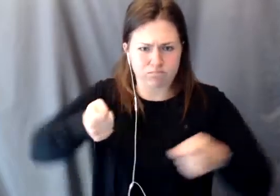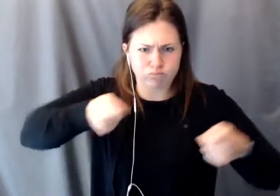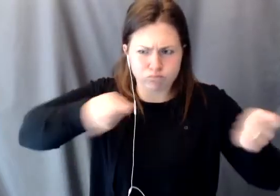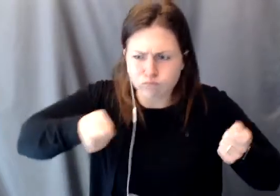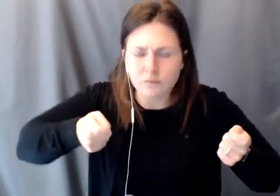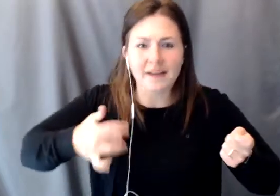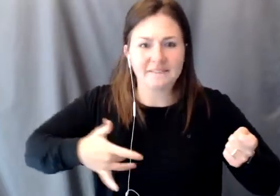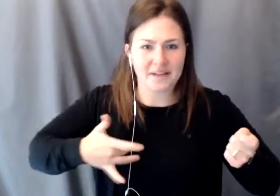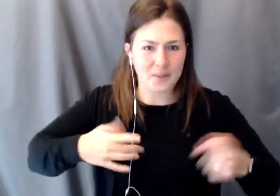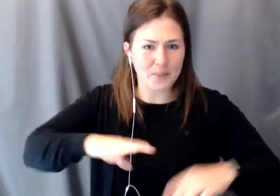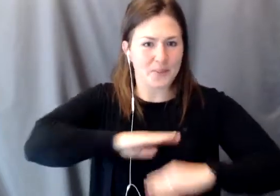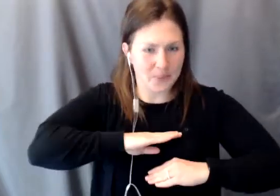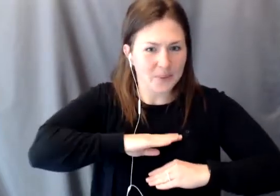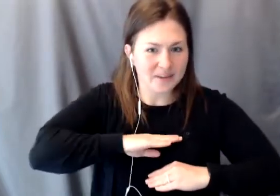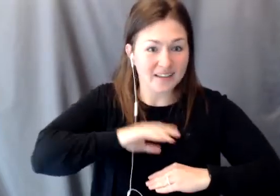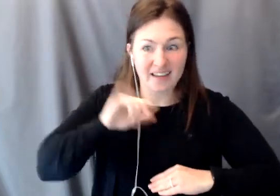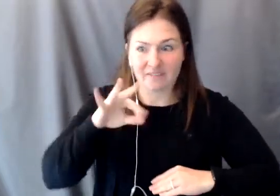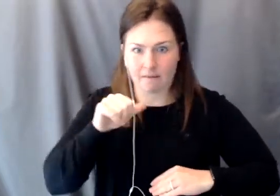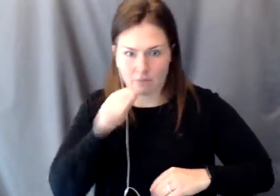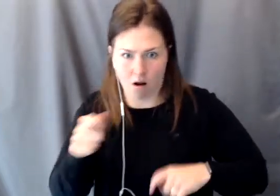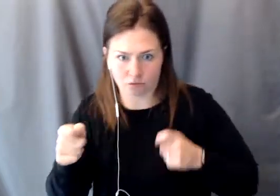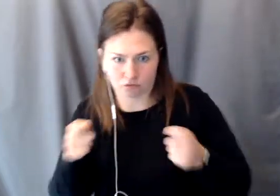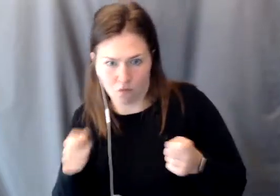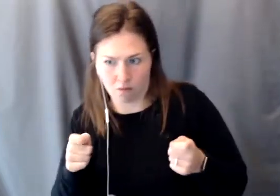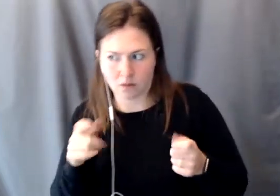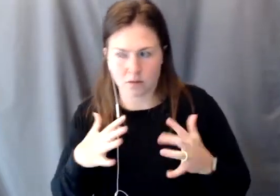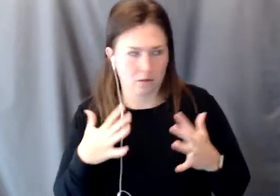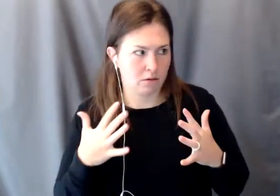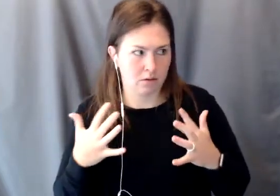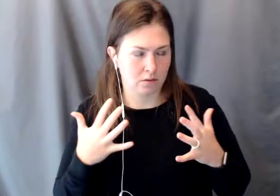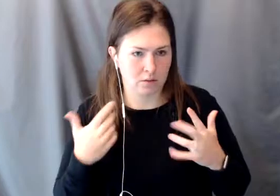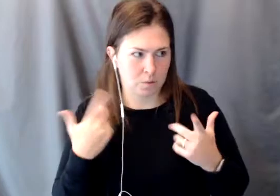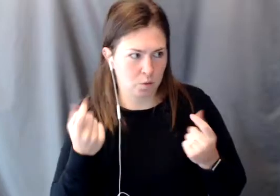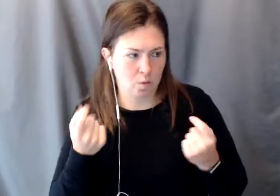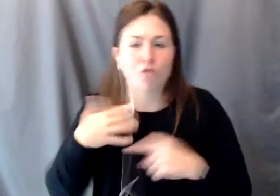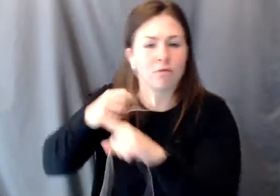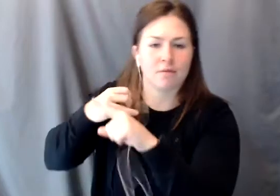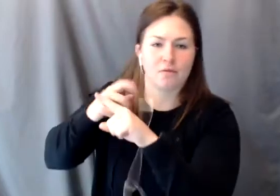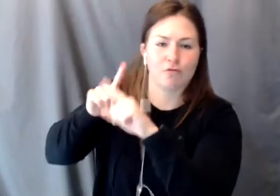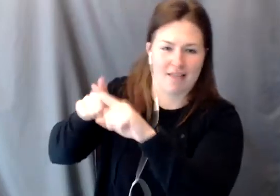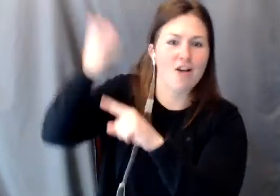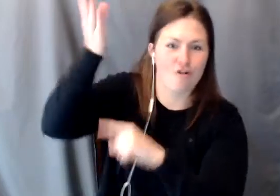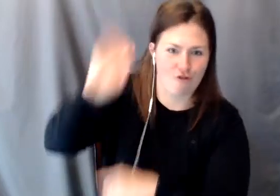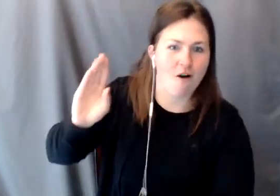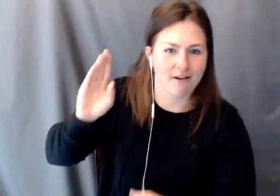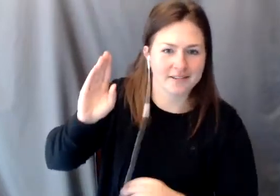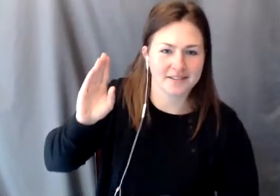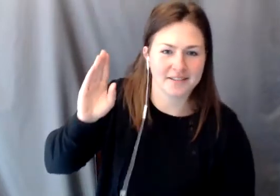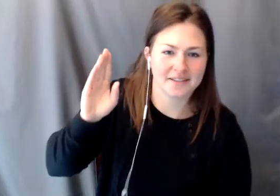and when I'm not, I have to rely on God. I have to rely on God to fill that hole and to make me feel